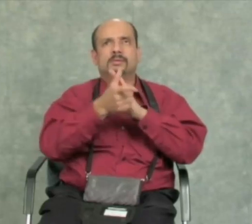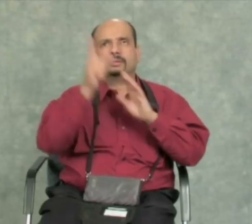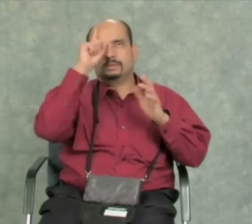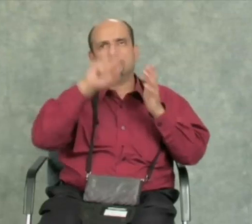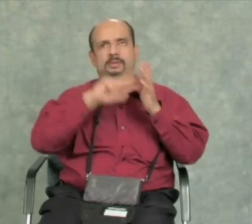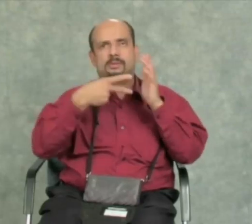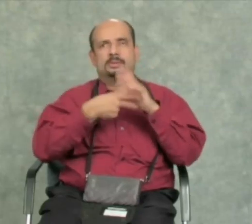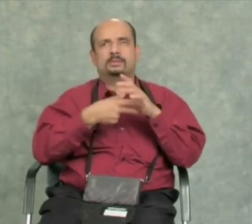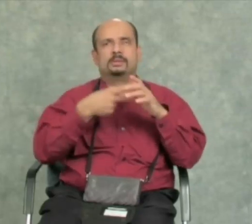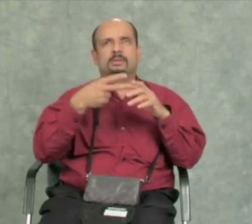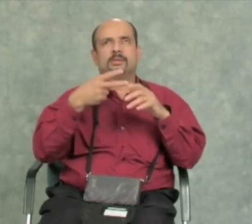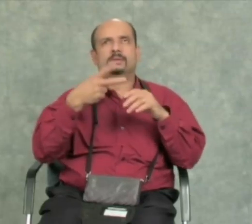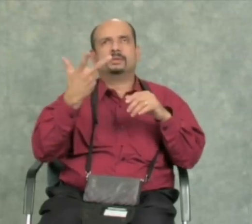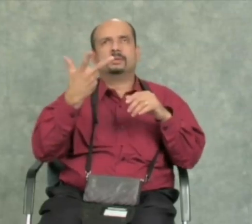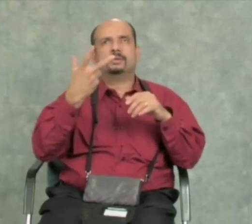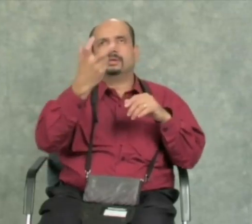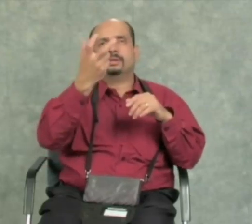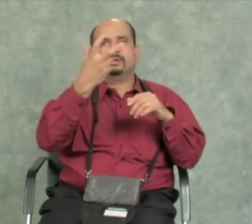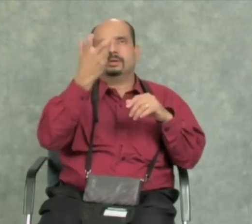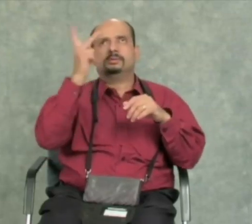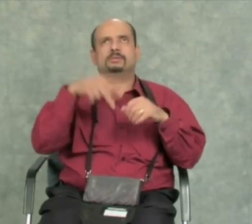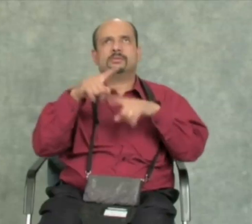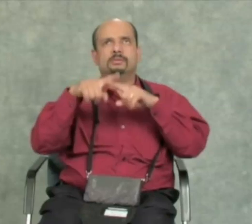supports all the accessibility.